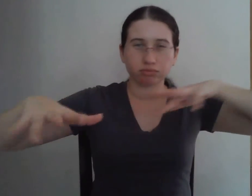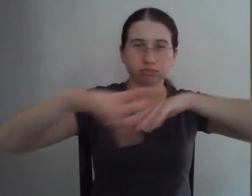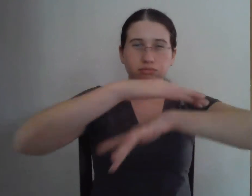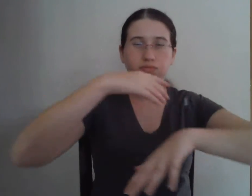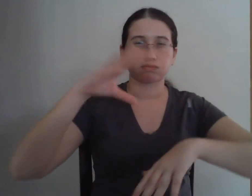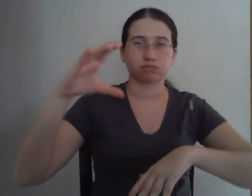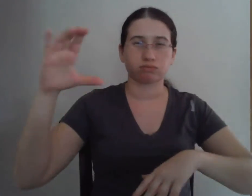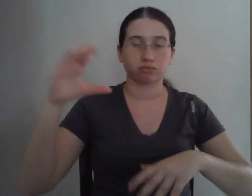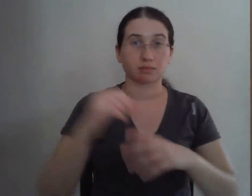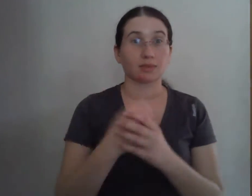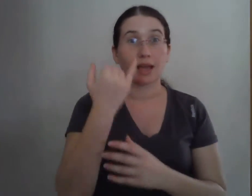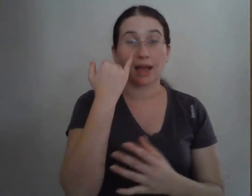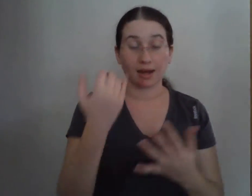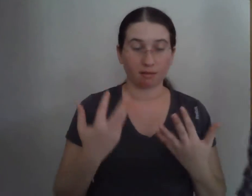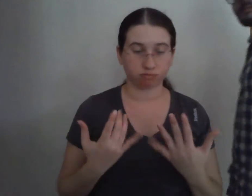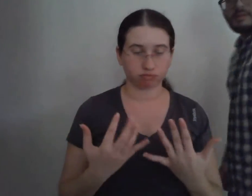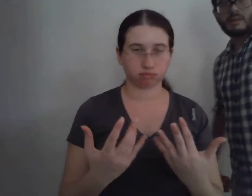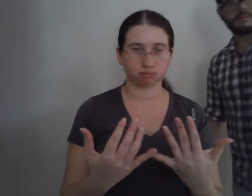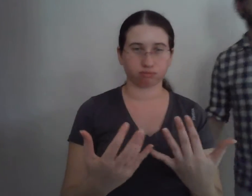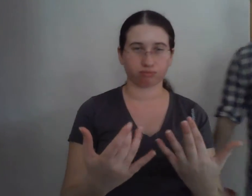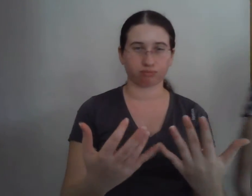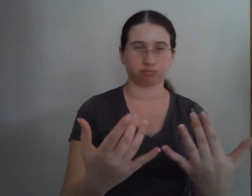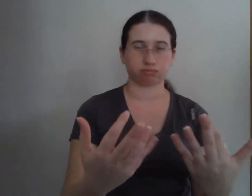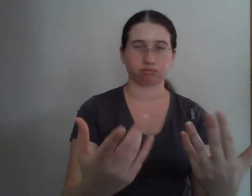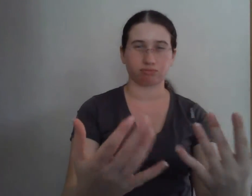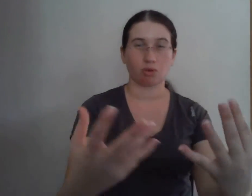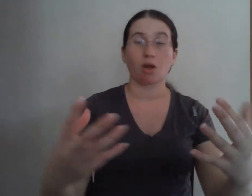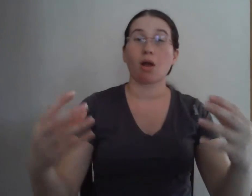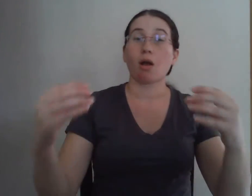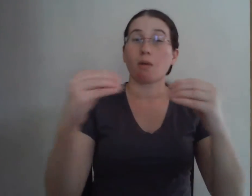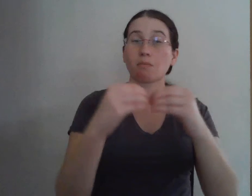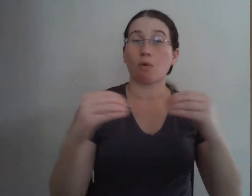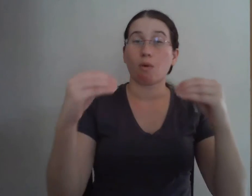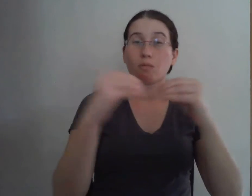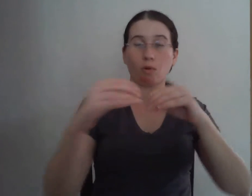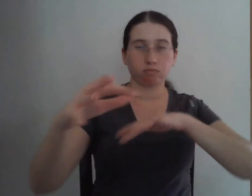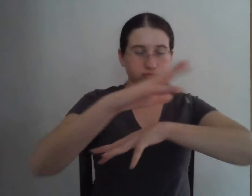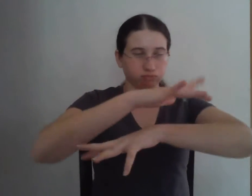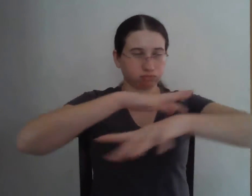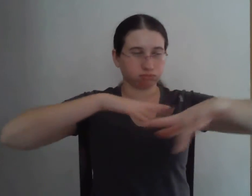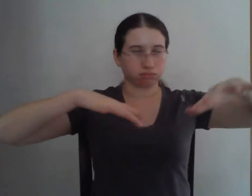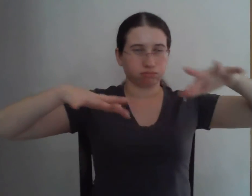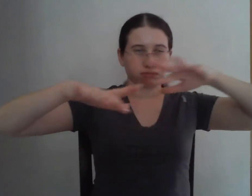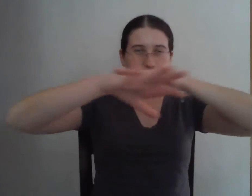of grassland gives off more and more damaging pollutants than 6,000